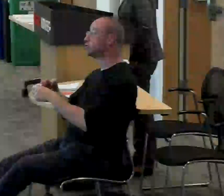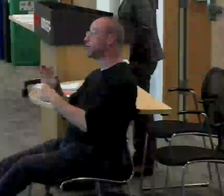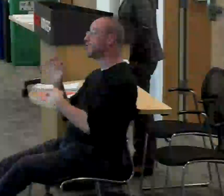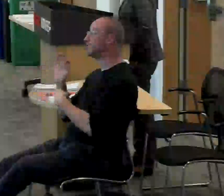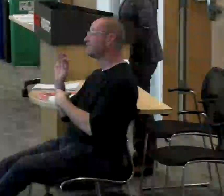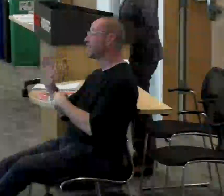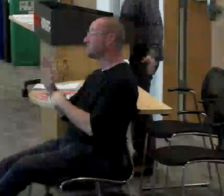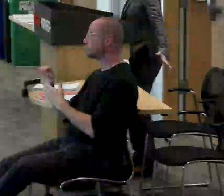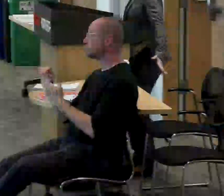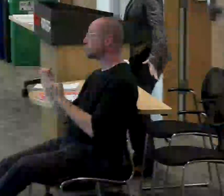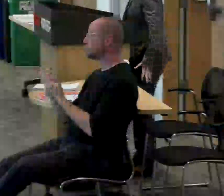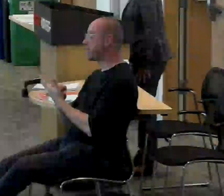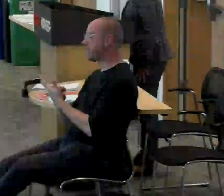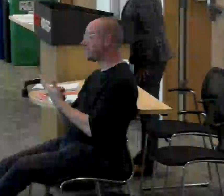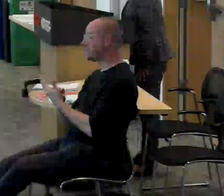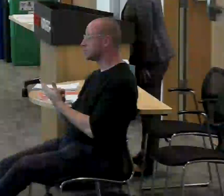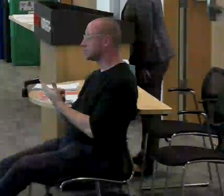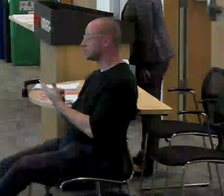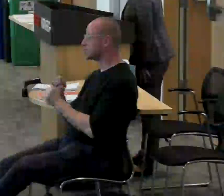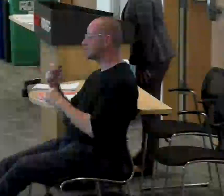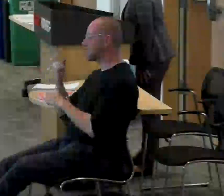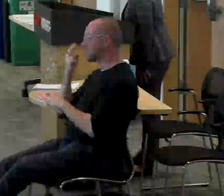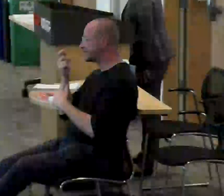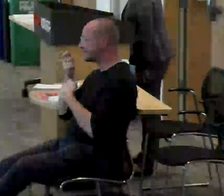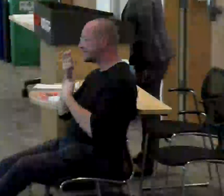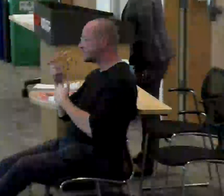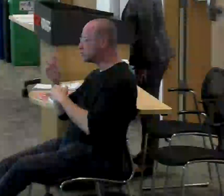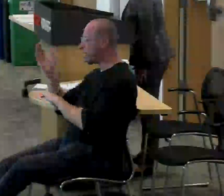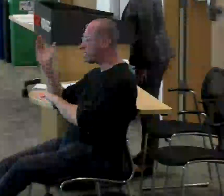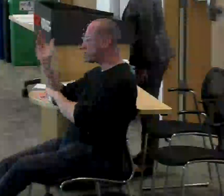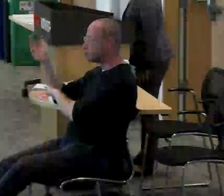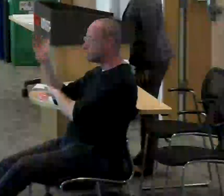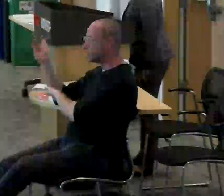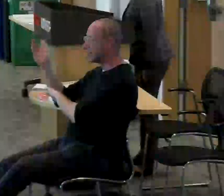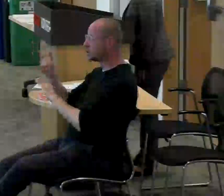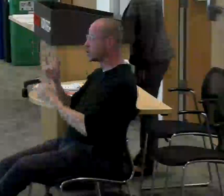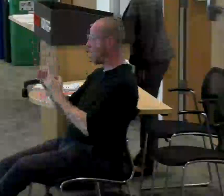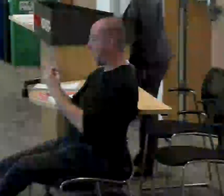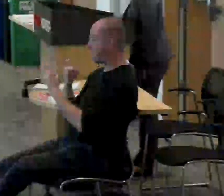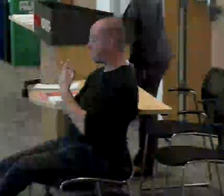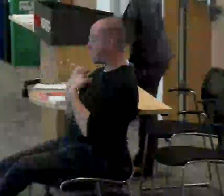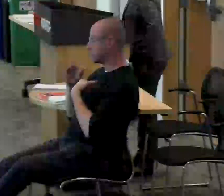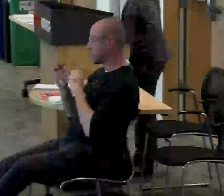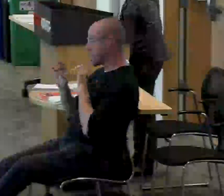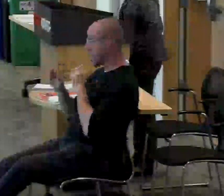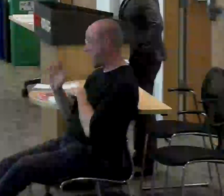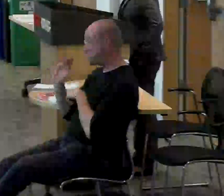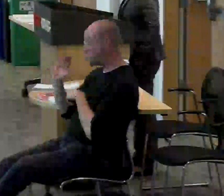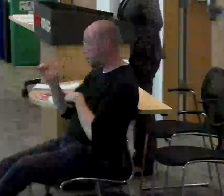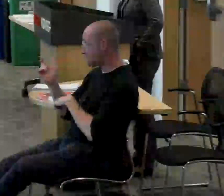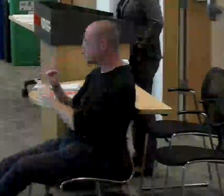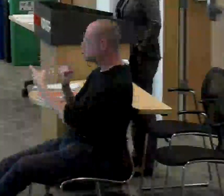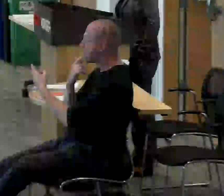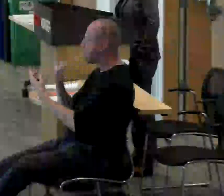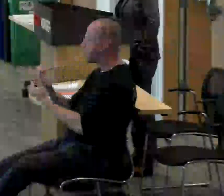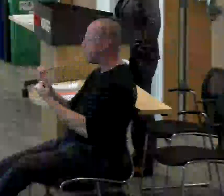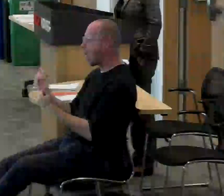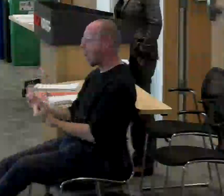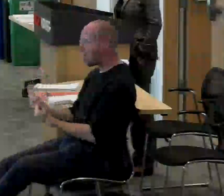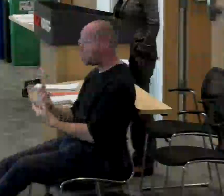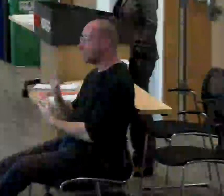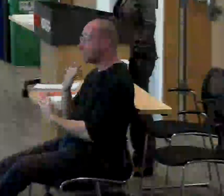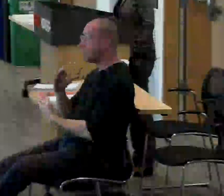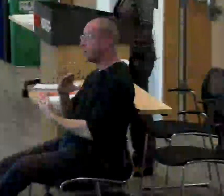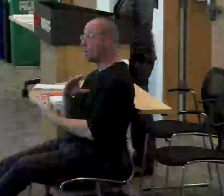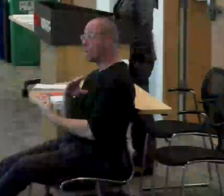links. And we can answer questions later, I guess. Or now? Okay. I'm happy to